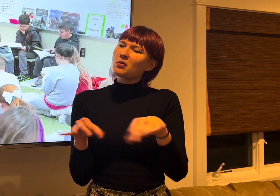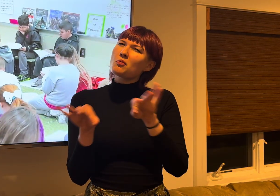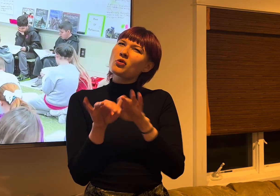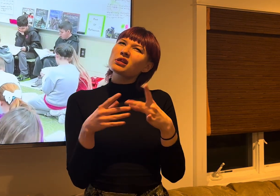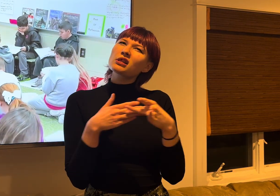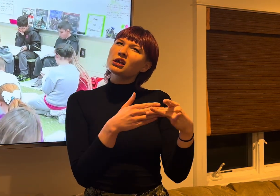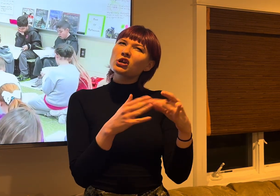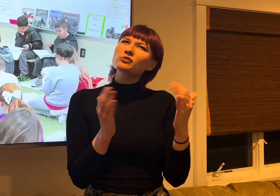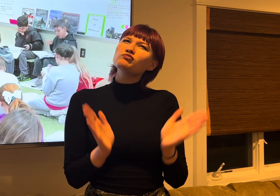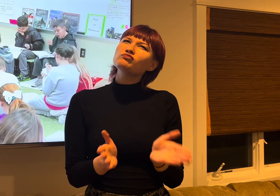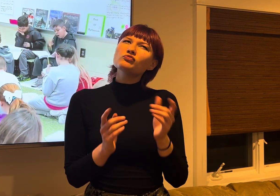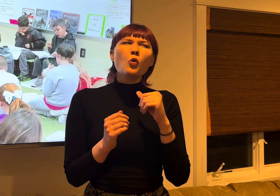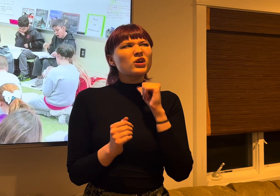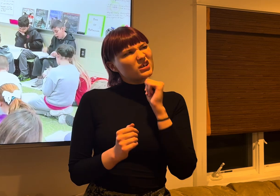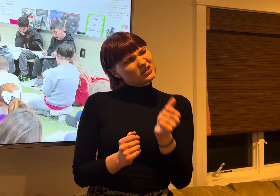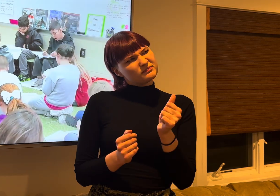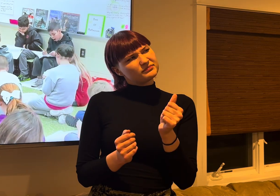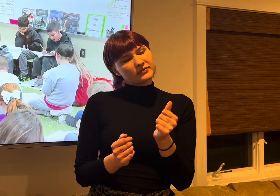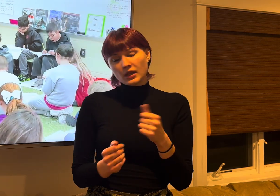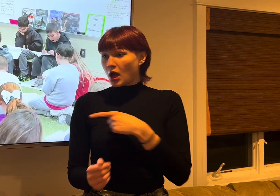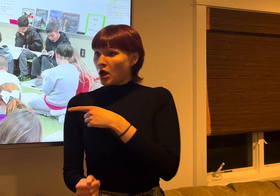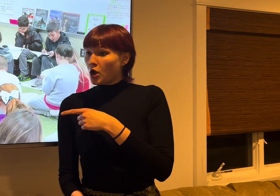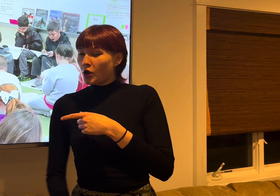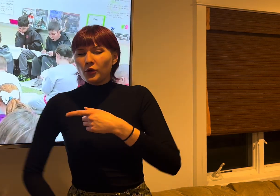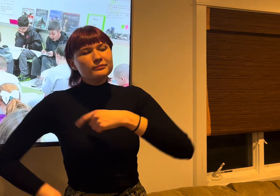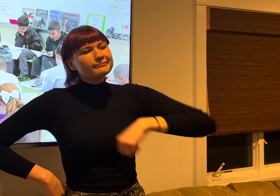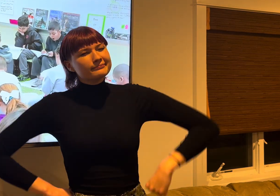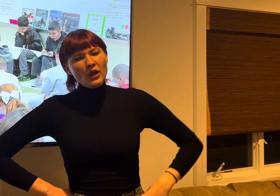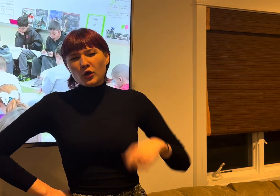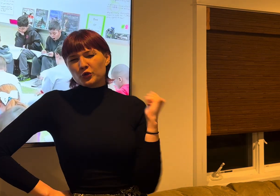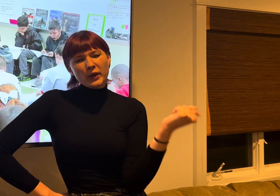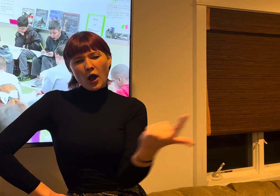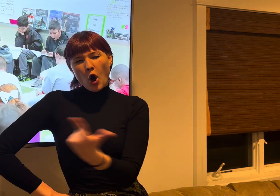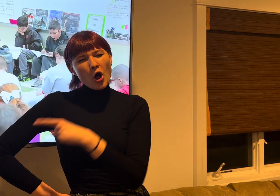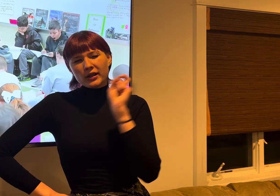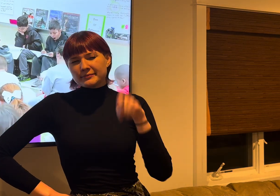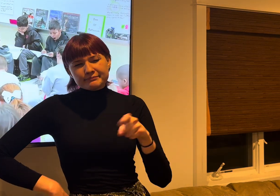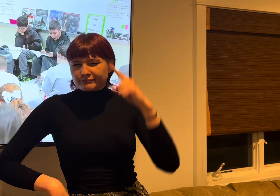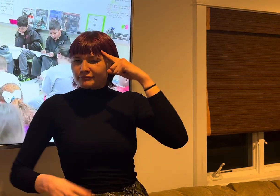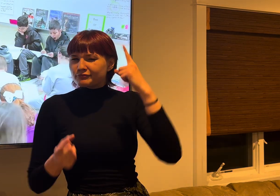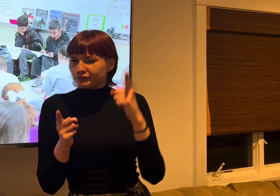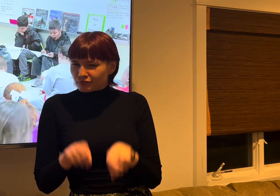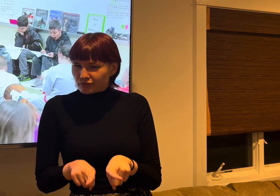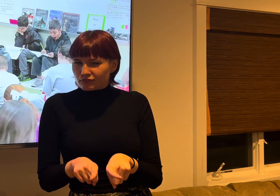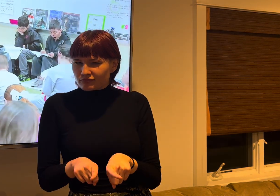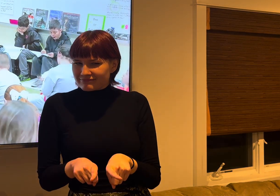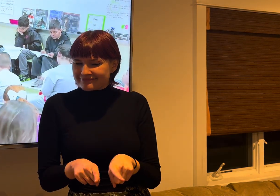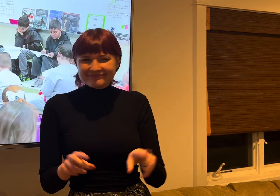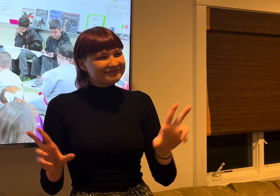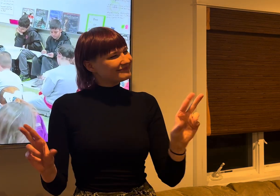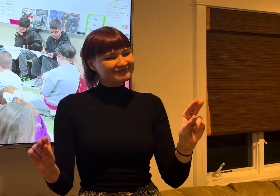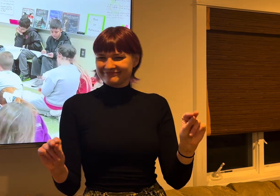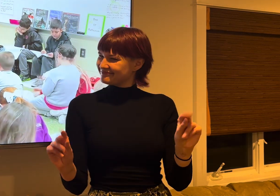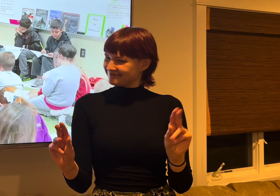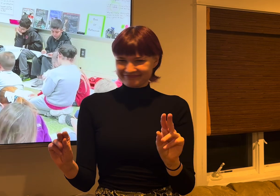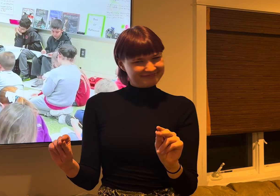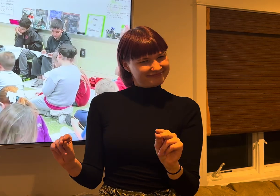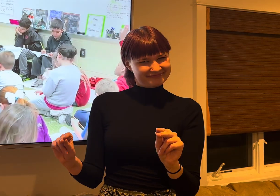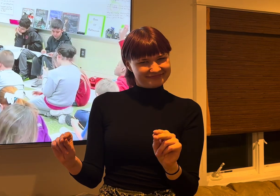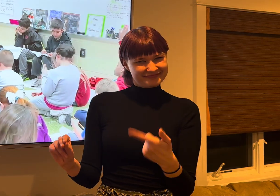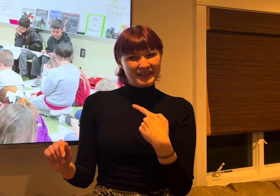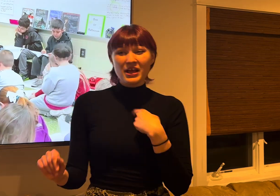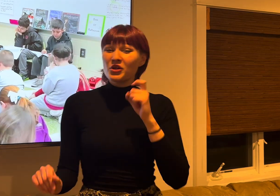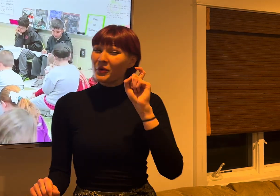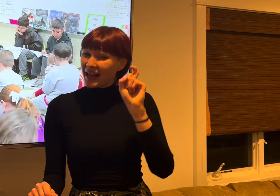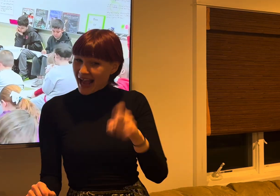to back up what you feel with evidence? Yeah. Yes. How do you back it up with evidence? What are